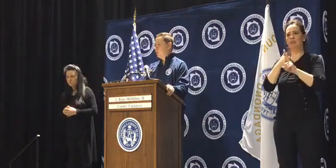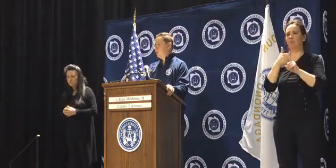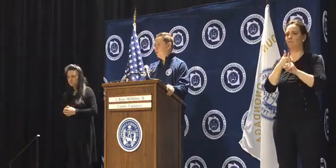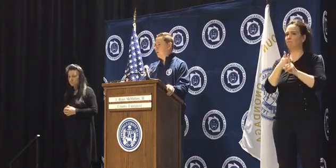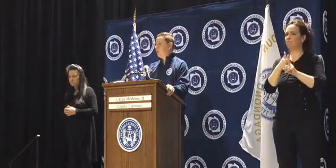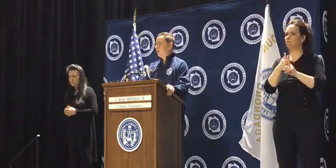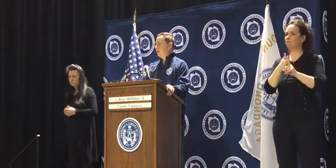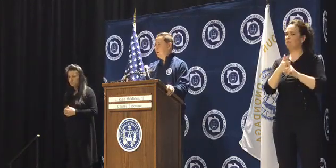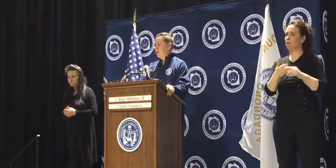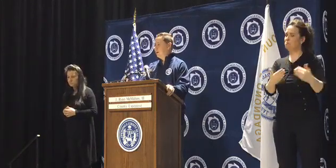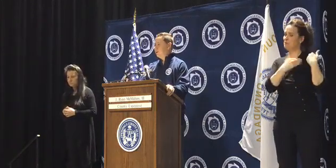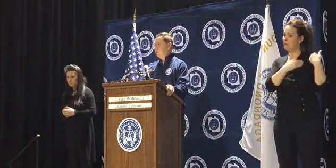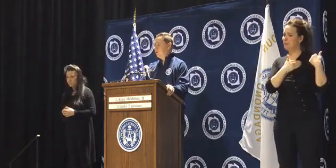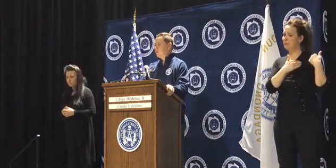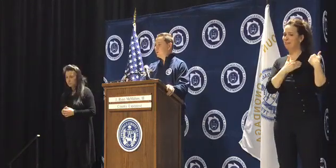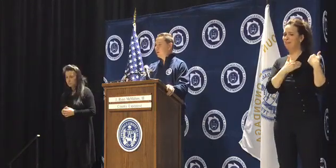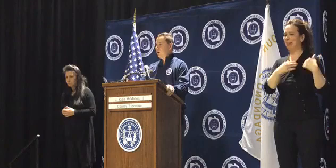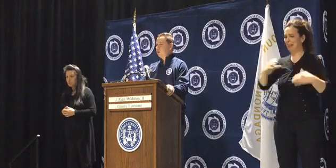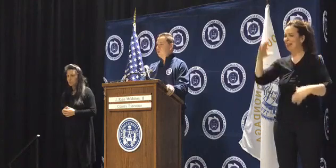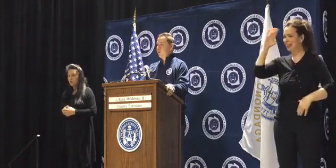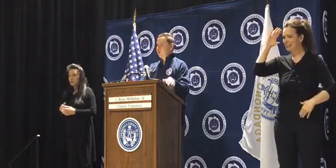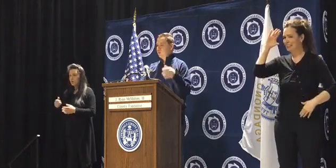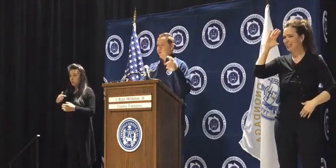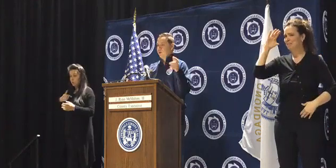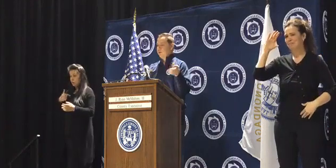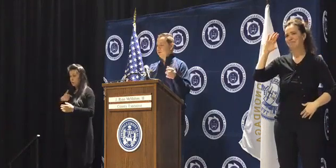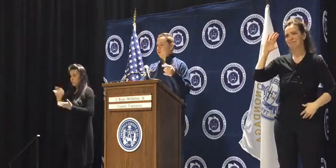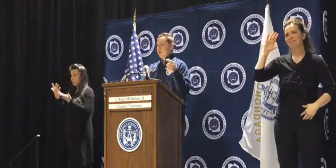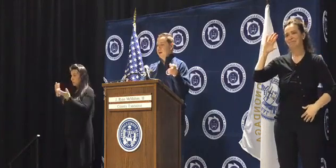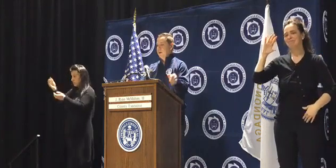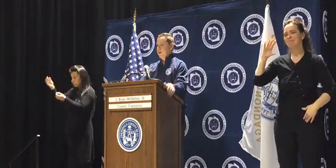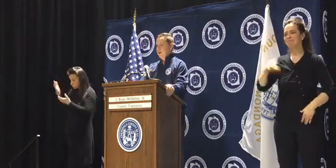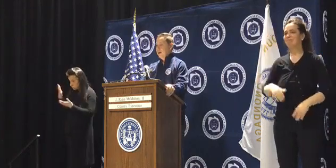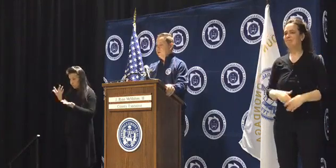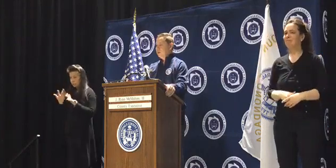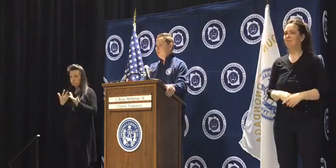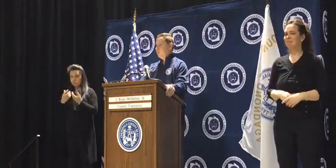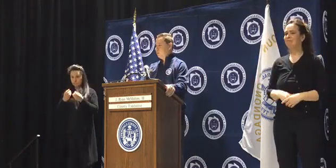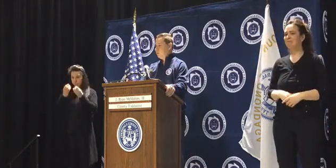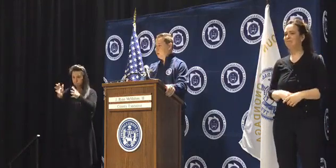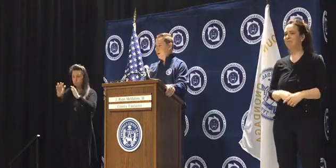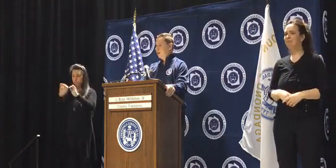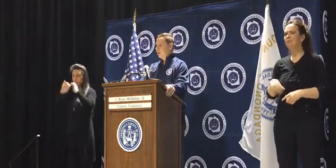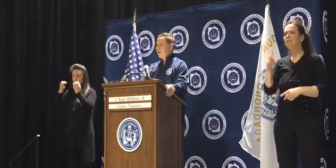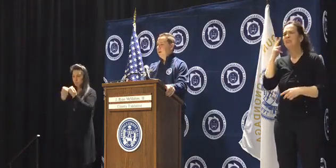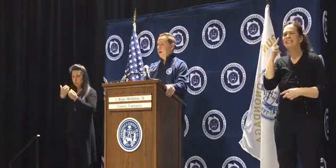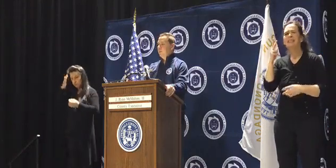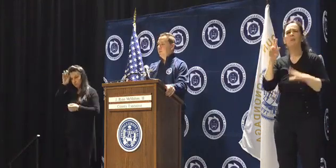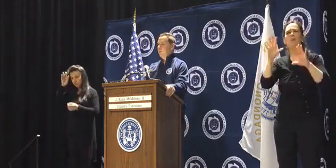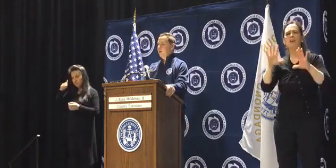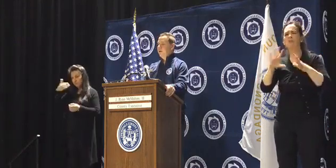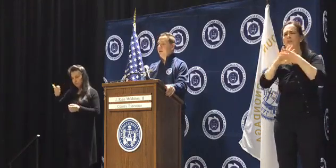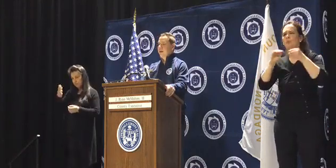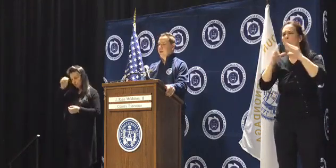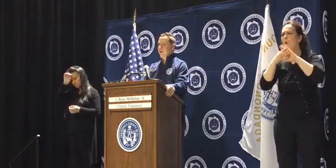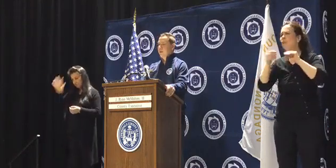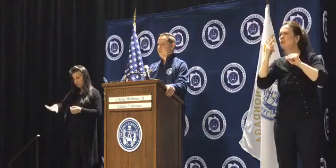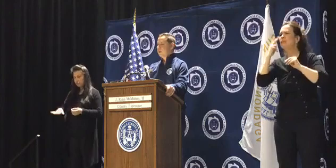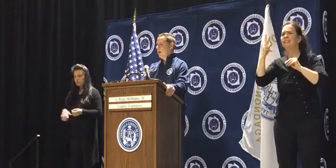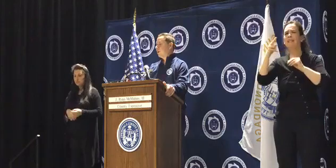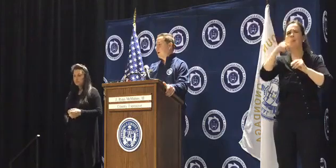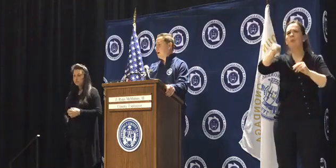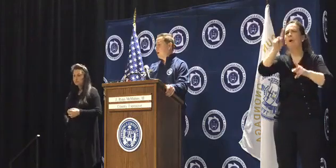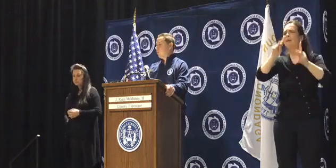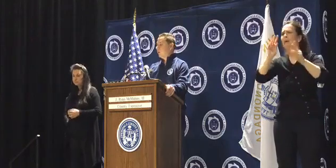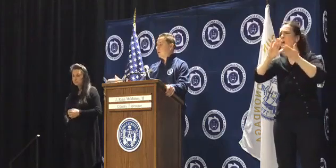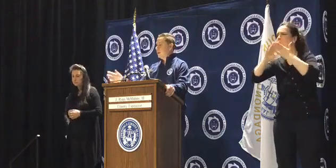very well. And you see all these great stories each day, and you see people responding, and we're getting inundated with emails,